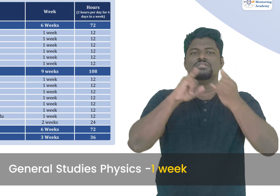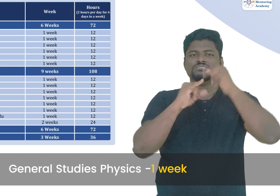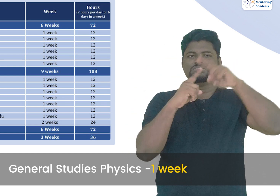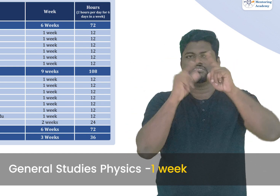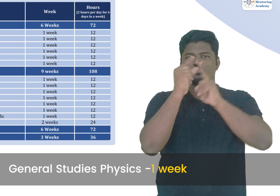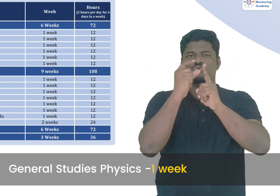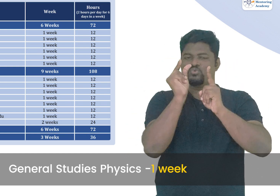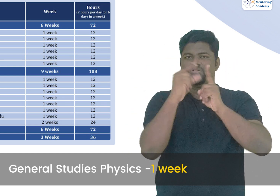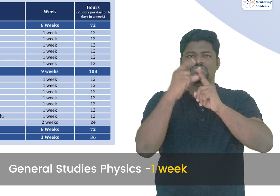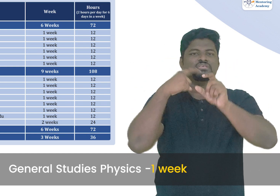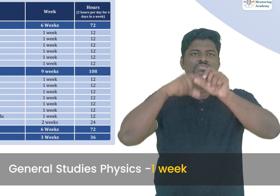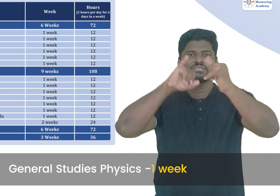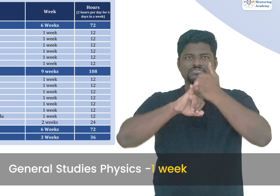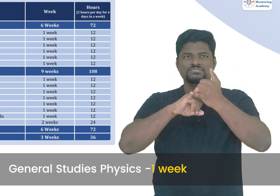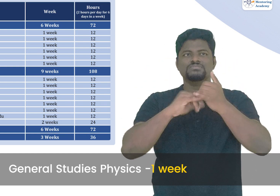General Studies Physics 1 week.